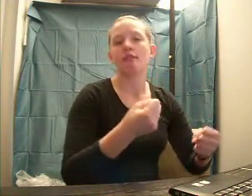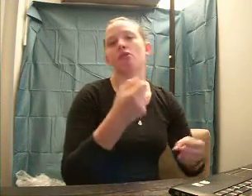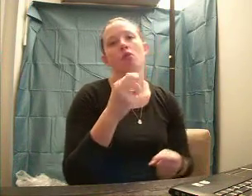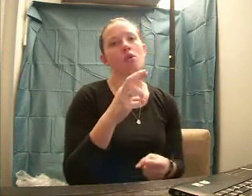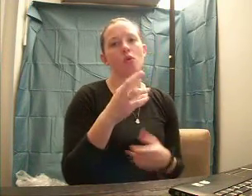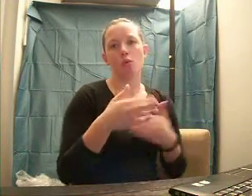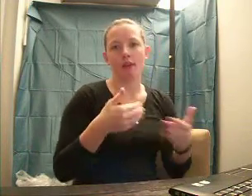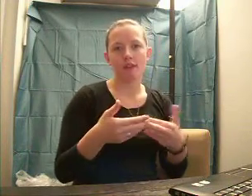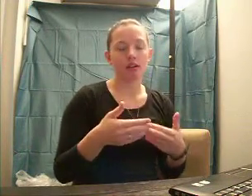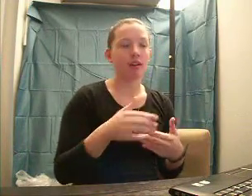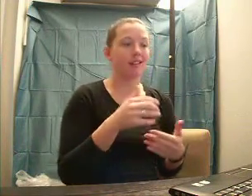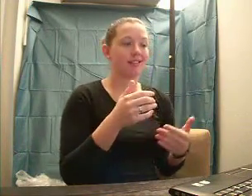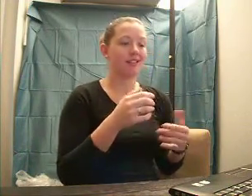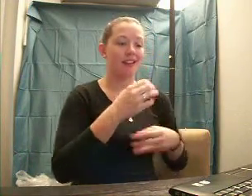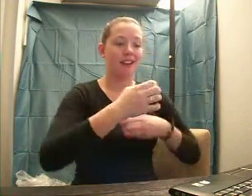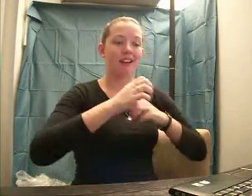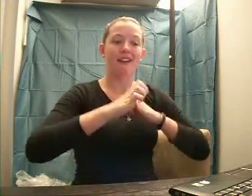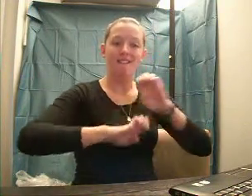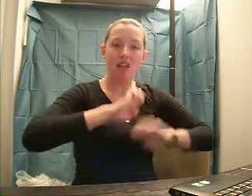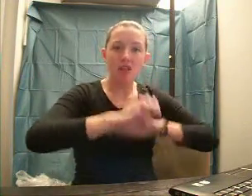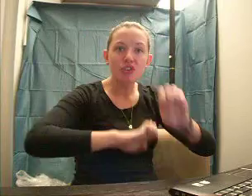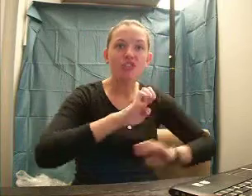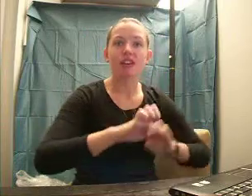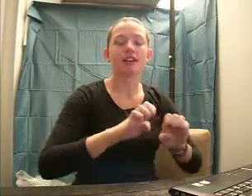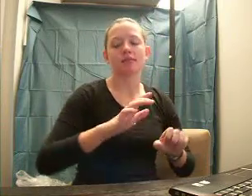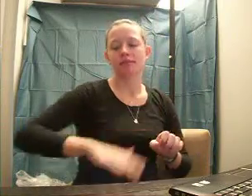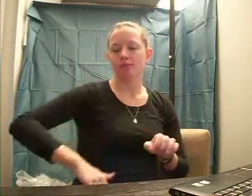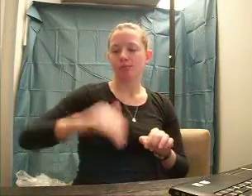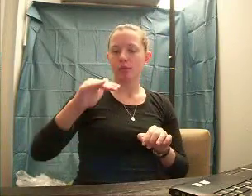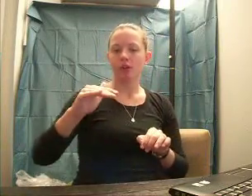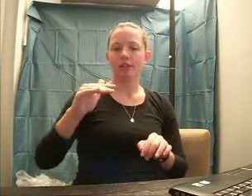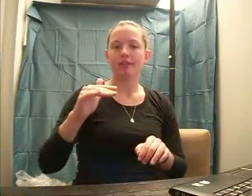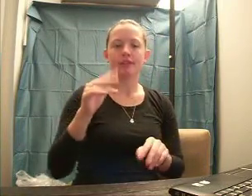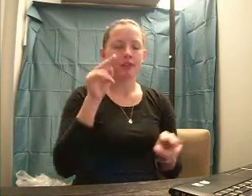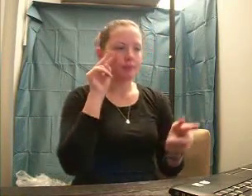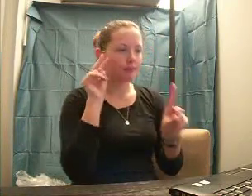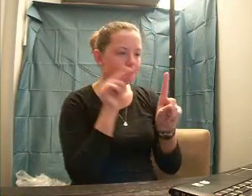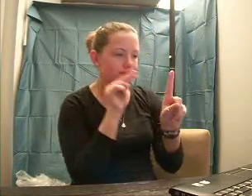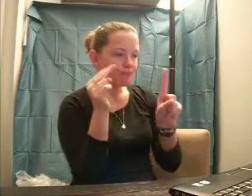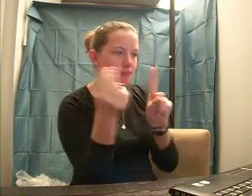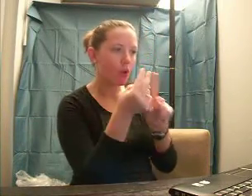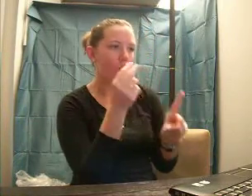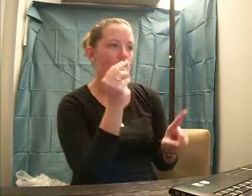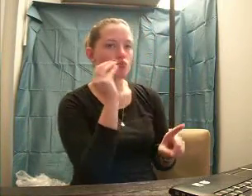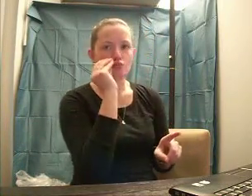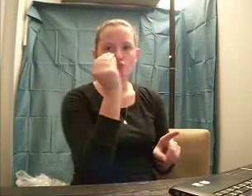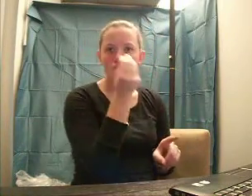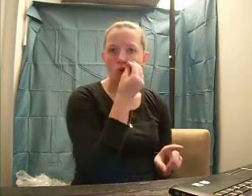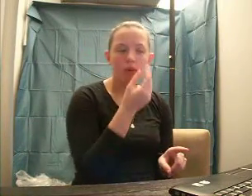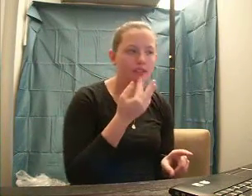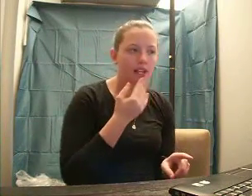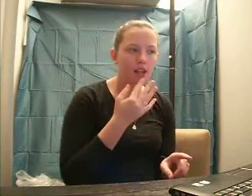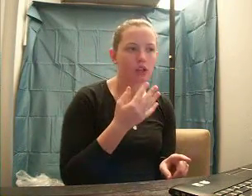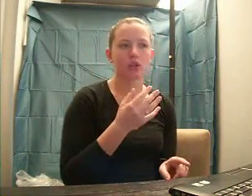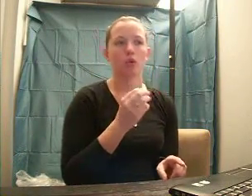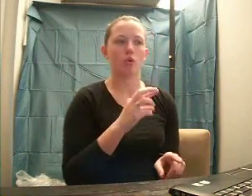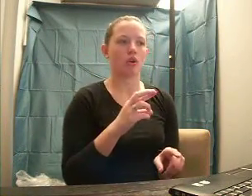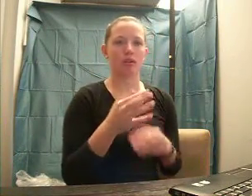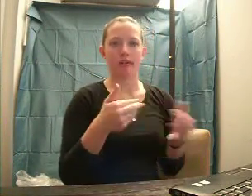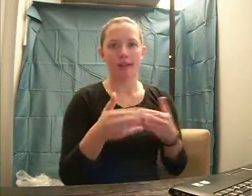down memories of childhood or perceiving the colour of a rose if it doesn't affect the way you're going to move later in life. Now, for those who don't believe